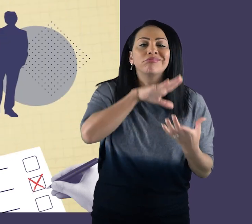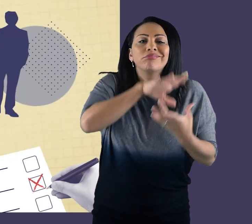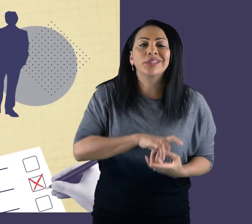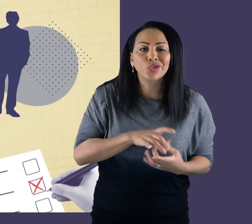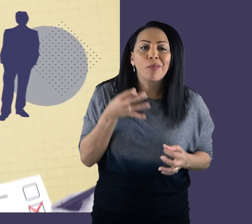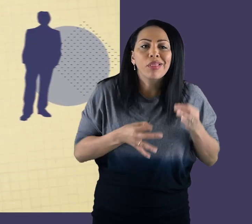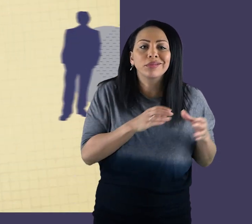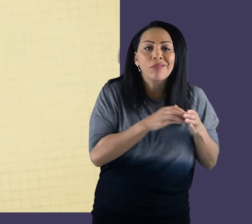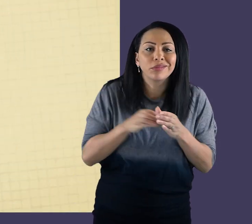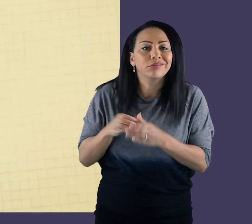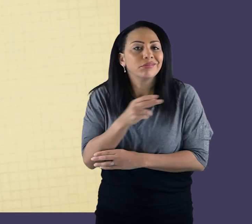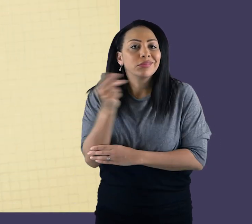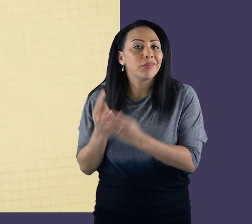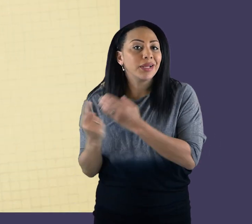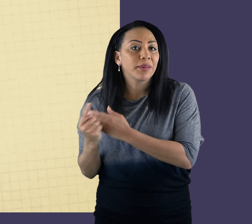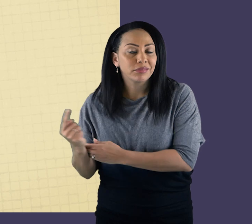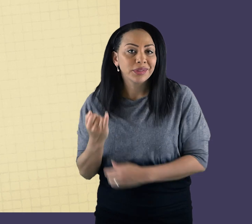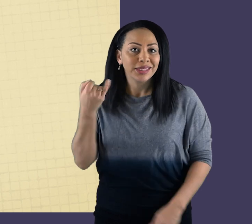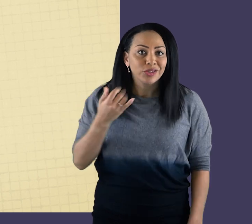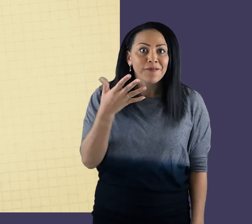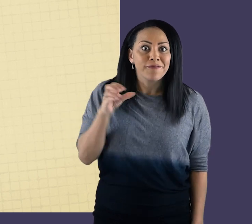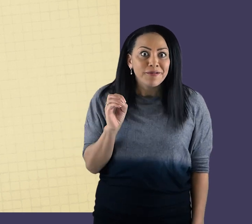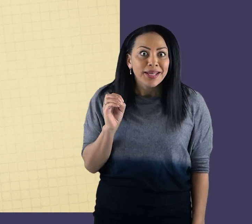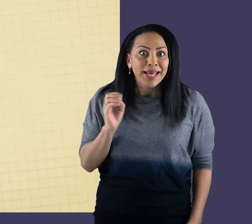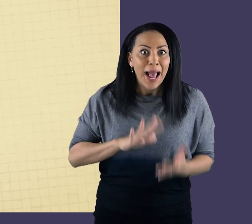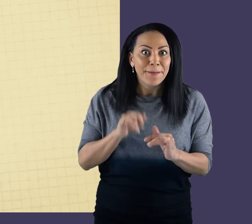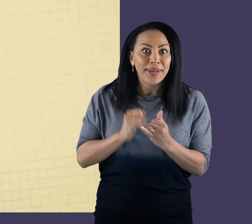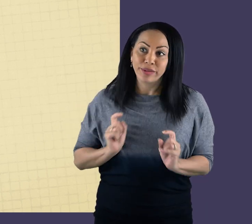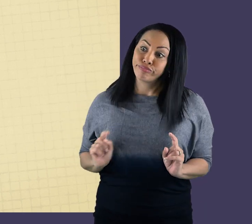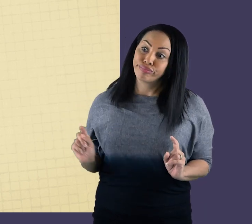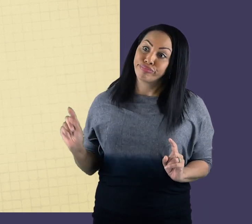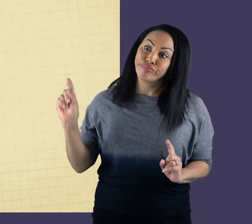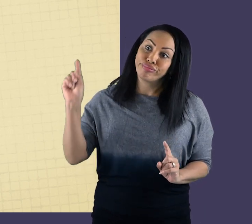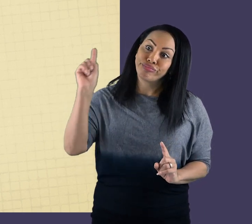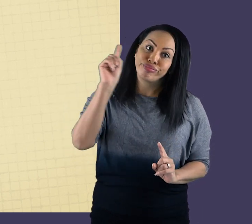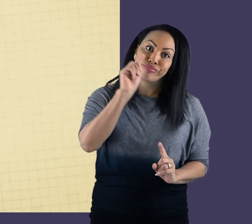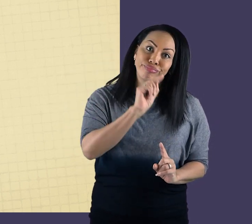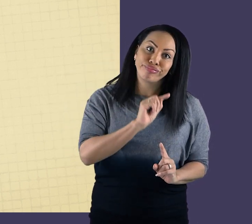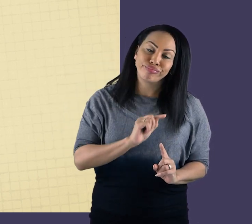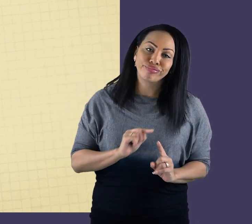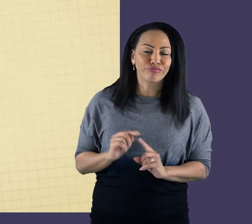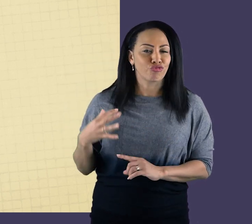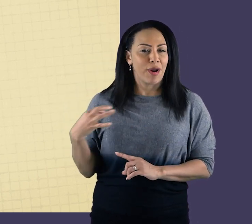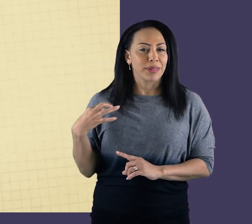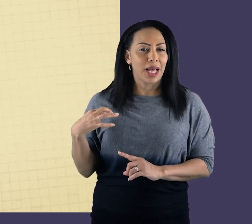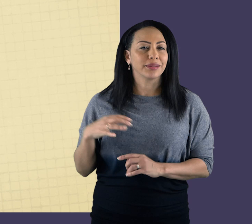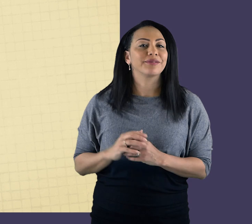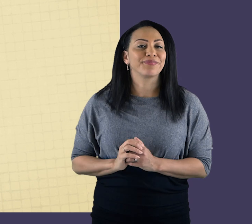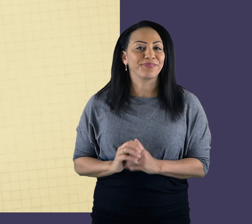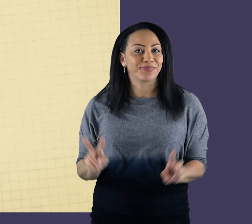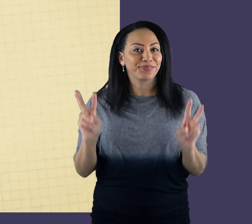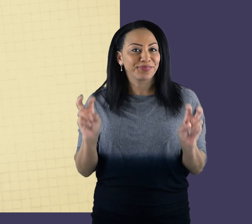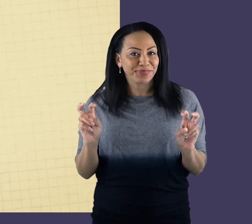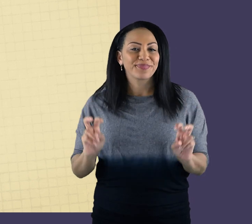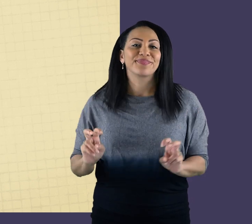are independent. There are 650 members of Parliament, each representing a different area in the UK, known